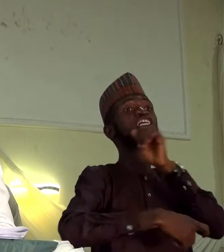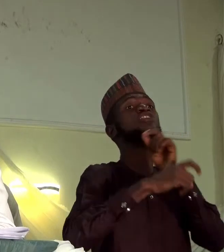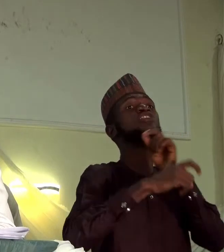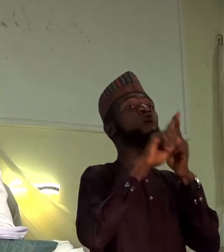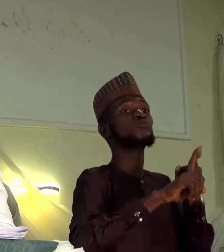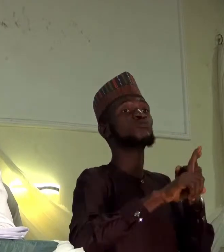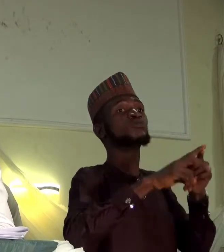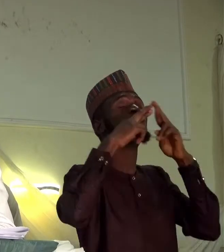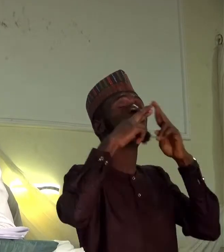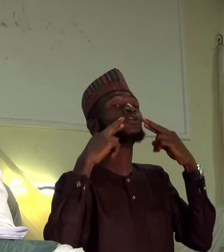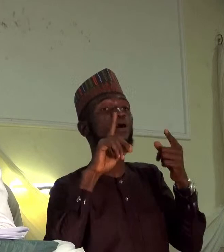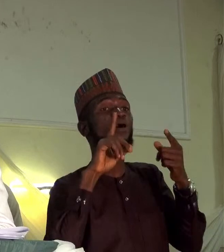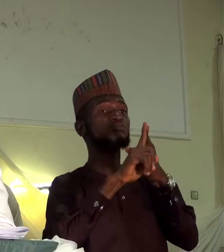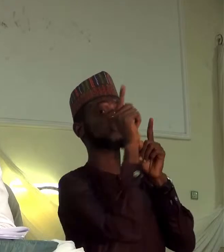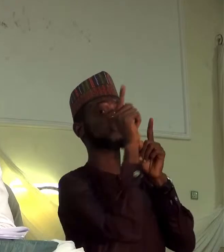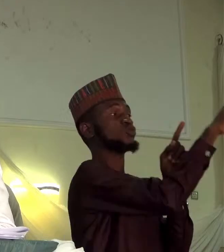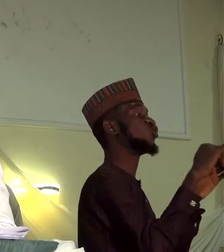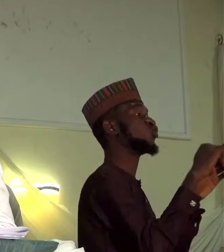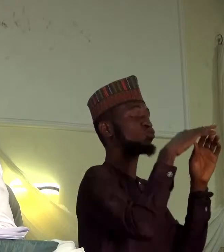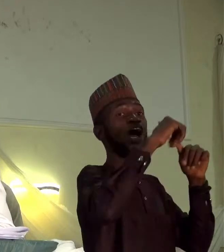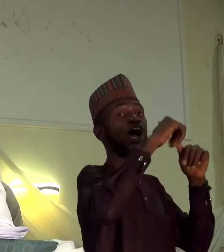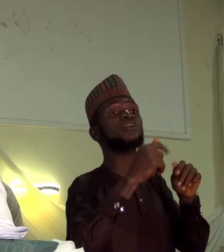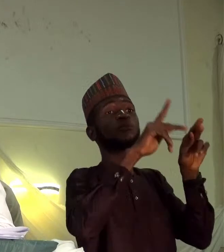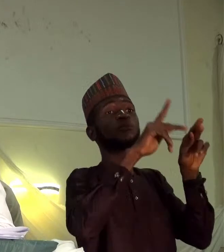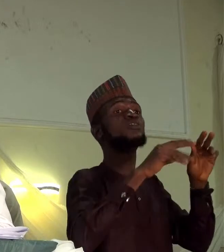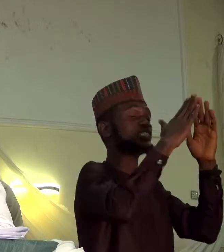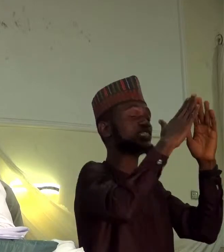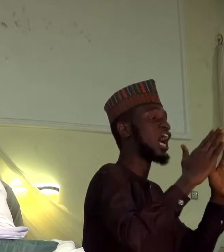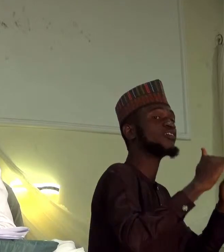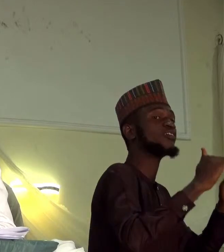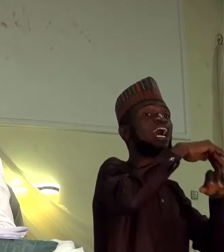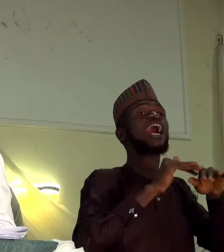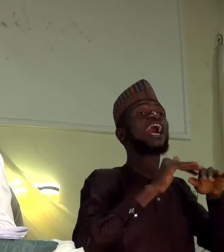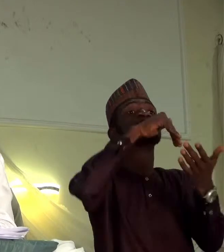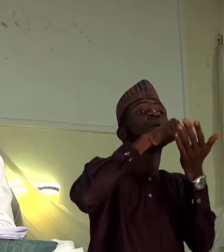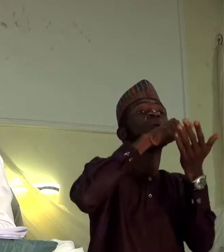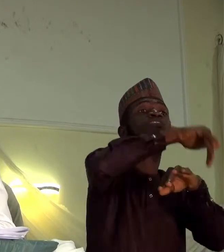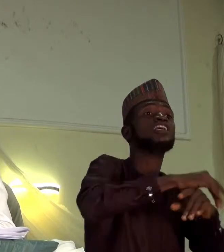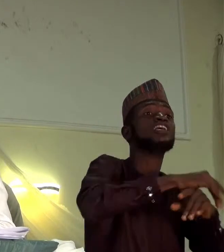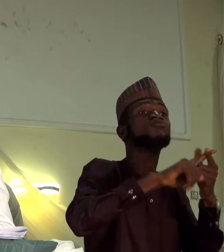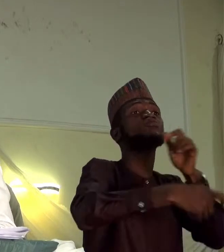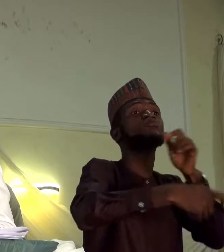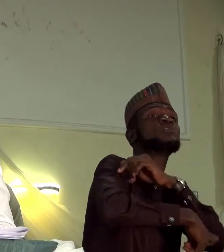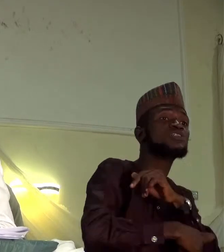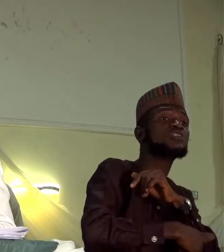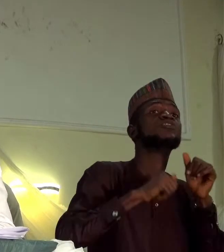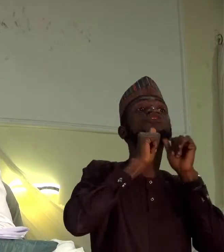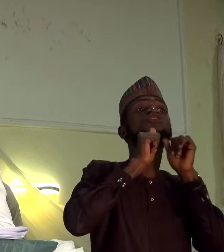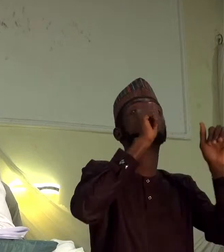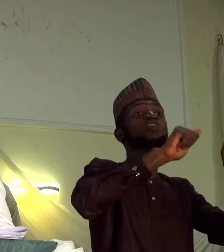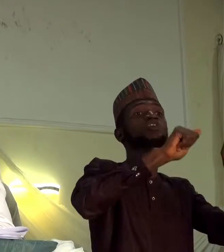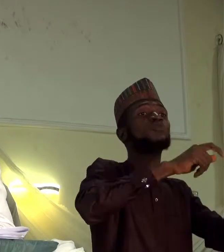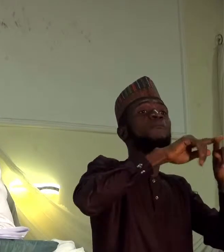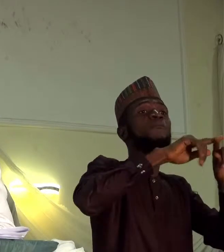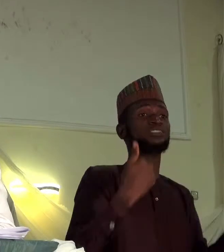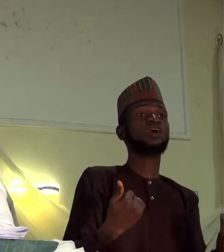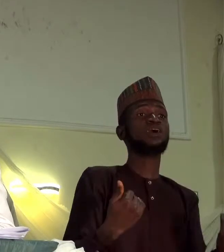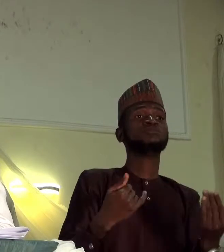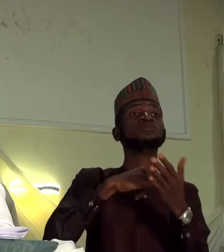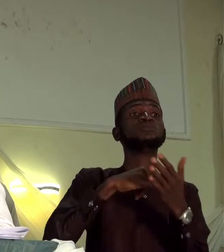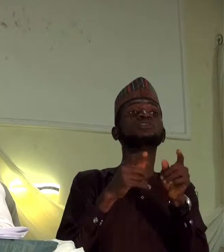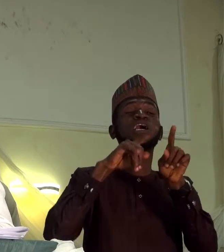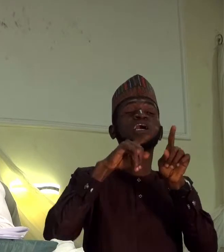lo be ba pa ju lo lorun ko da ni gbo lenu baba temi won ni ti o le ba fe jale nigba